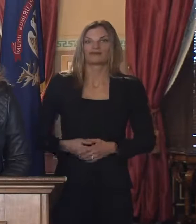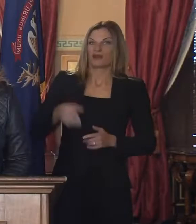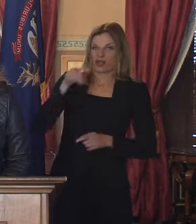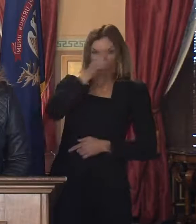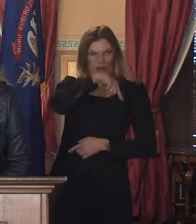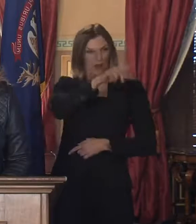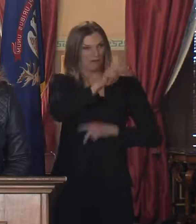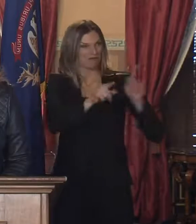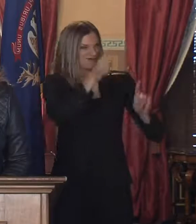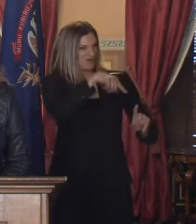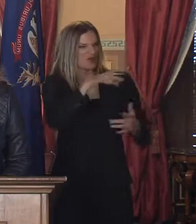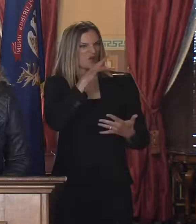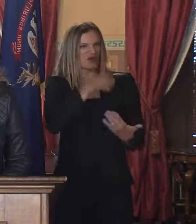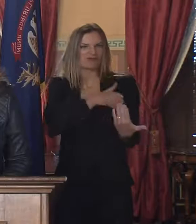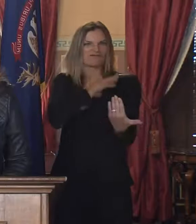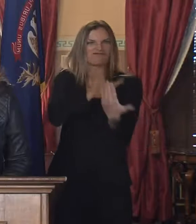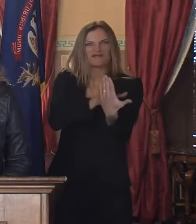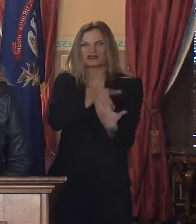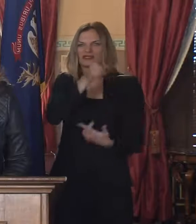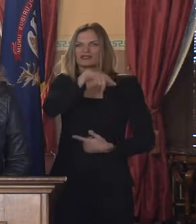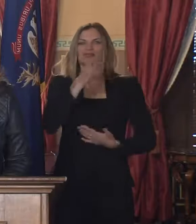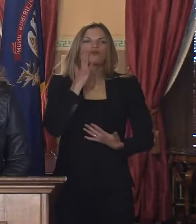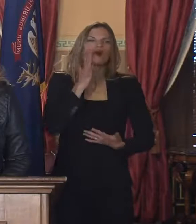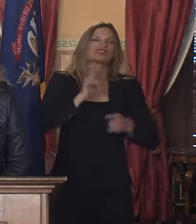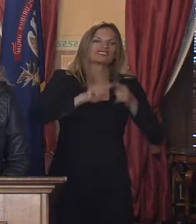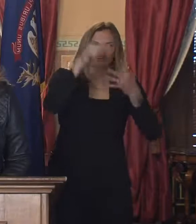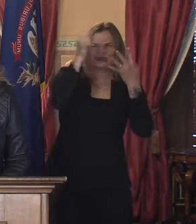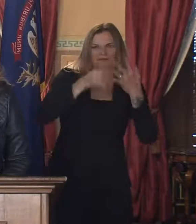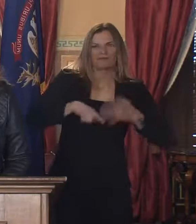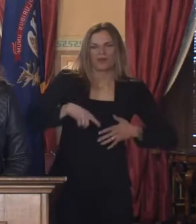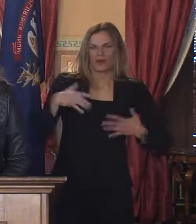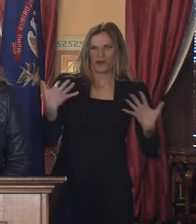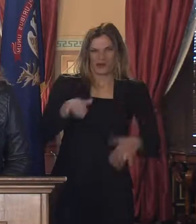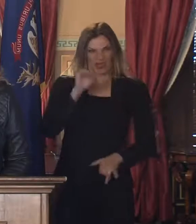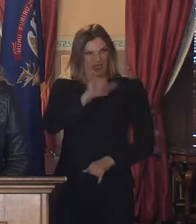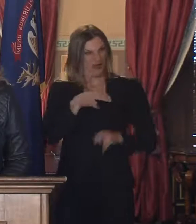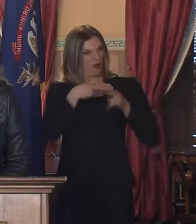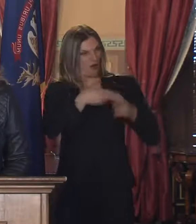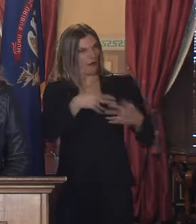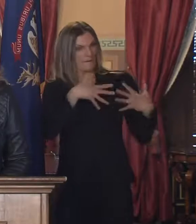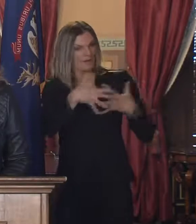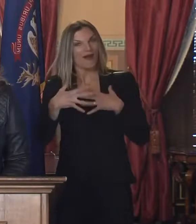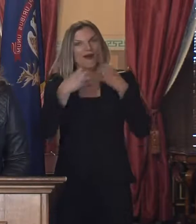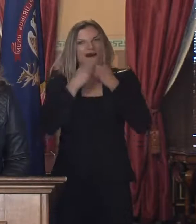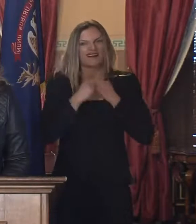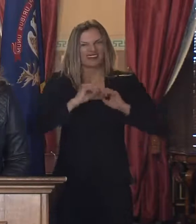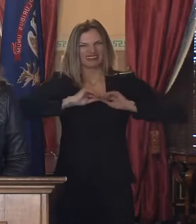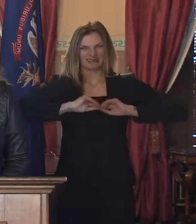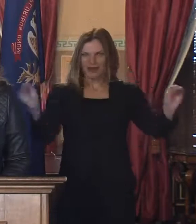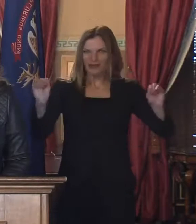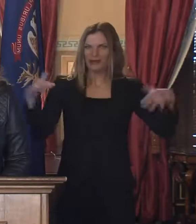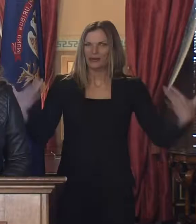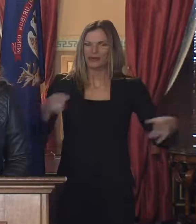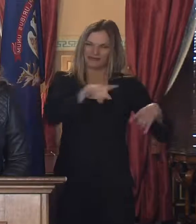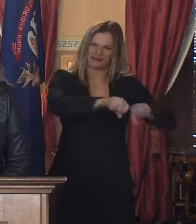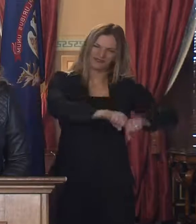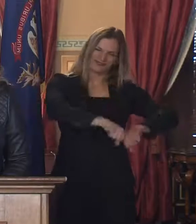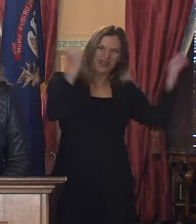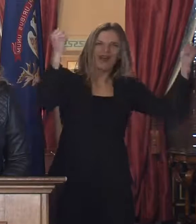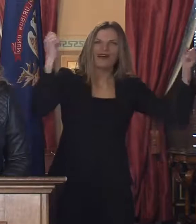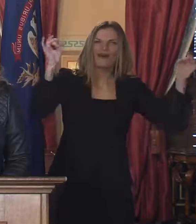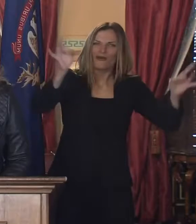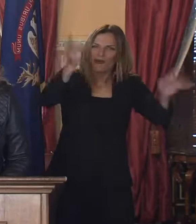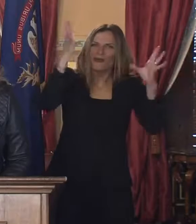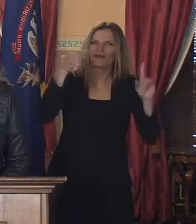he said. You are the ones who willfully violate the meaning of the dream that is America. And this